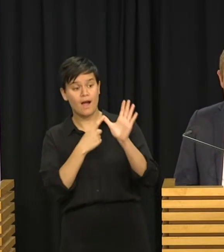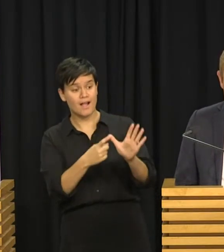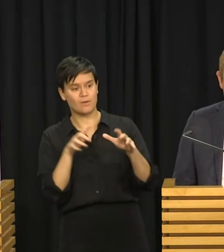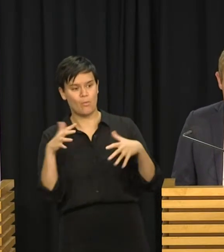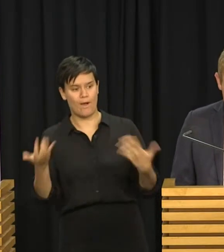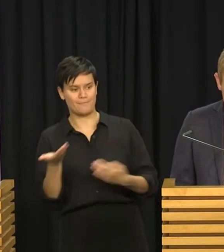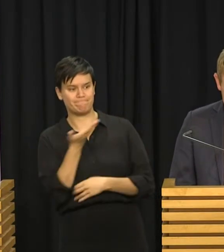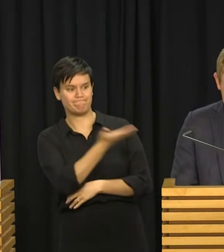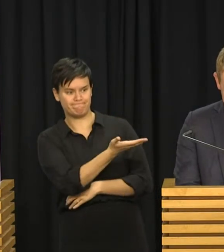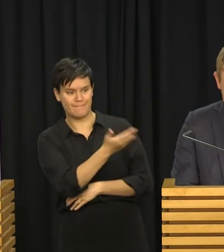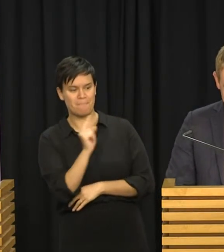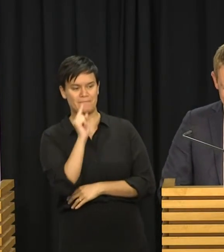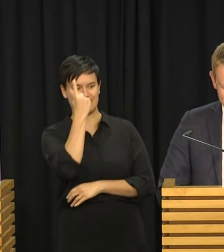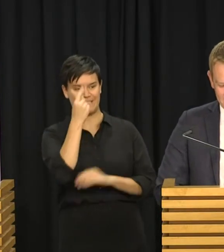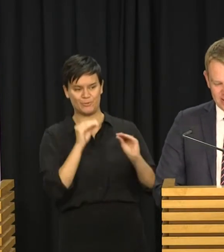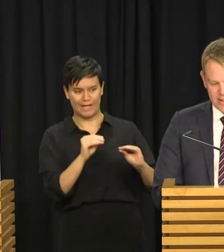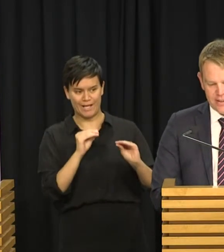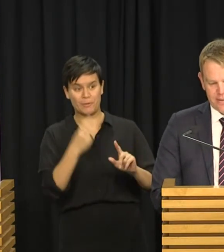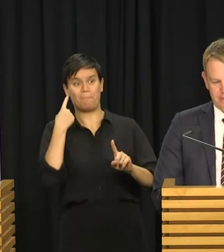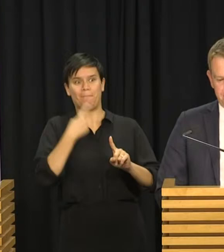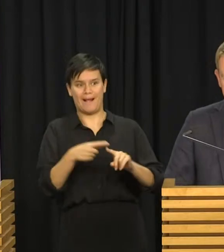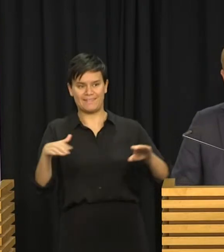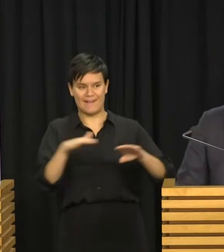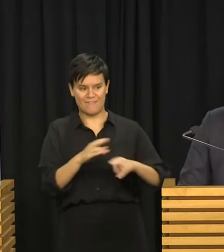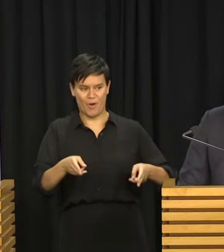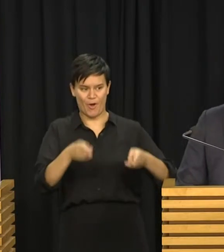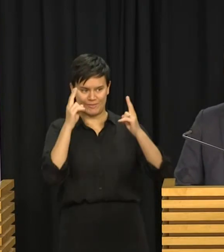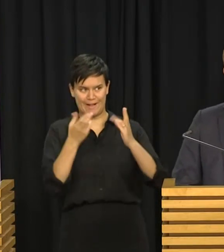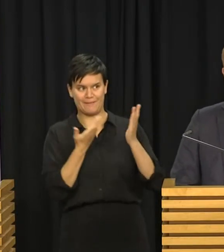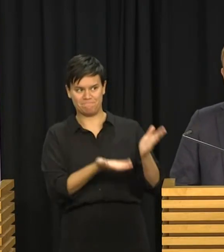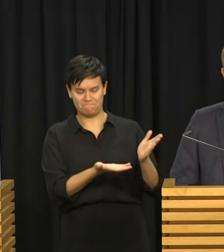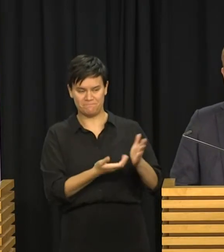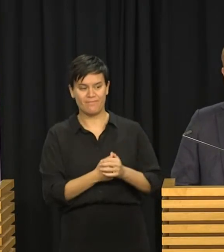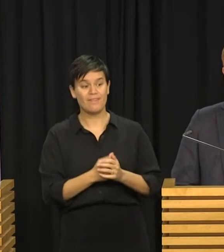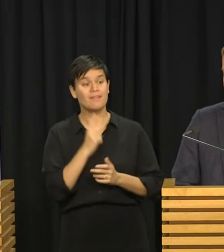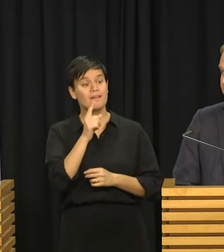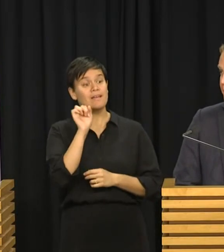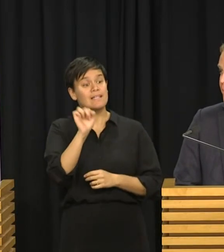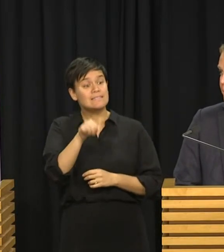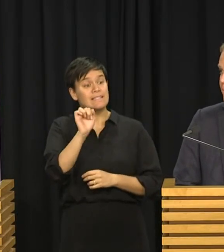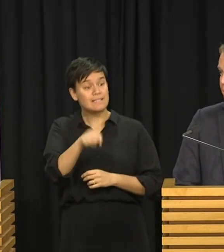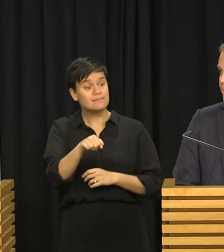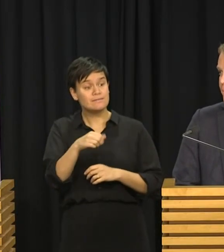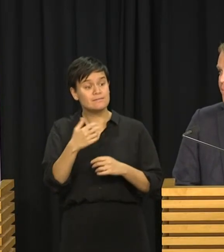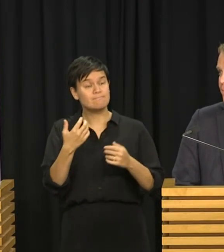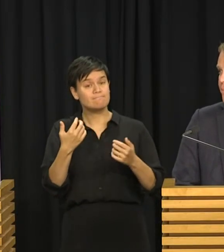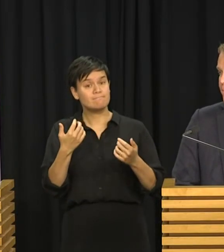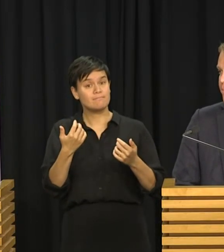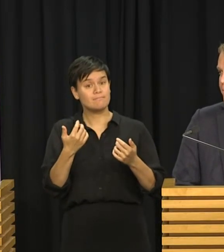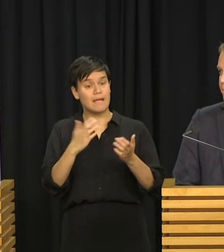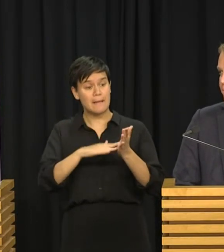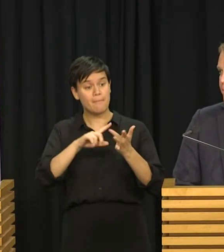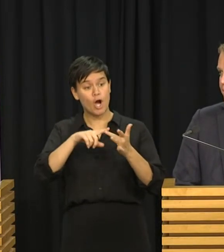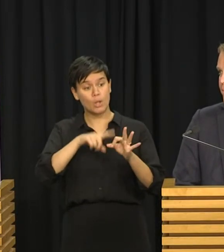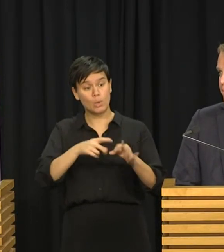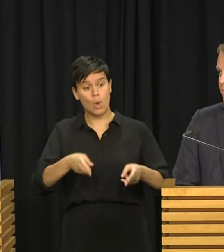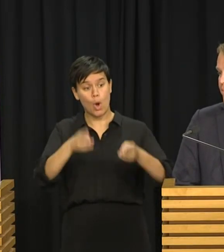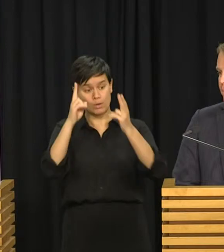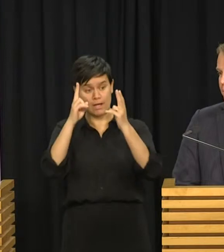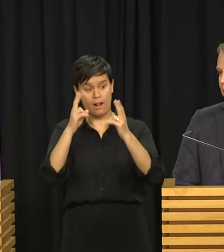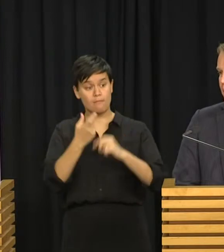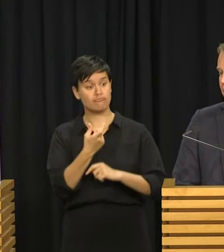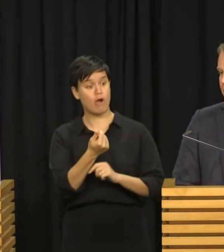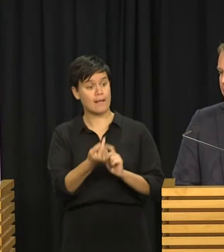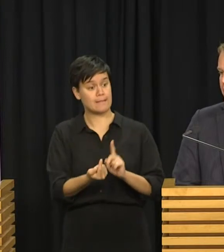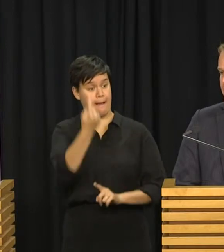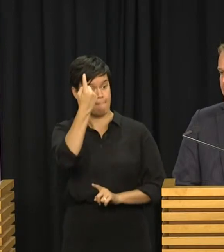to cover MIQ. I mean, one of the things I would say is that even with that increase in prices, we are still subsidising the cost of managed isolation.